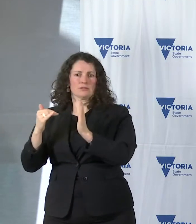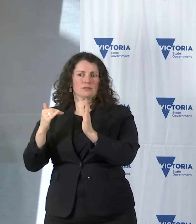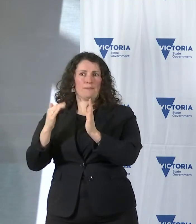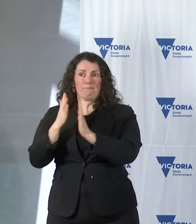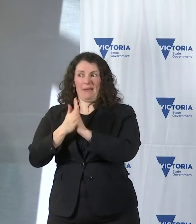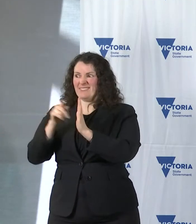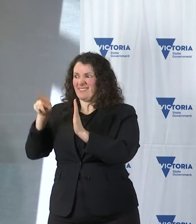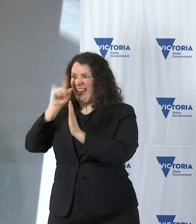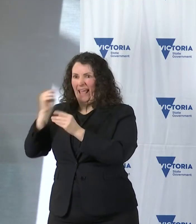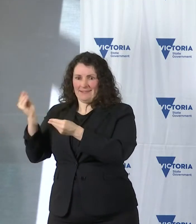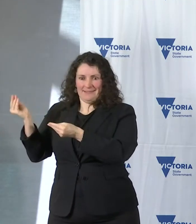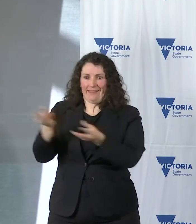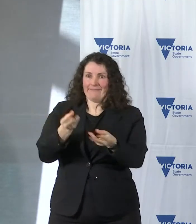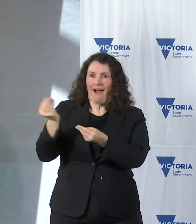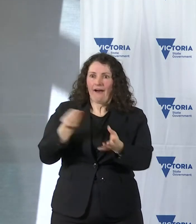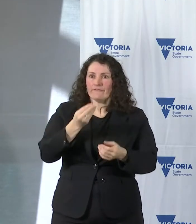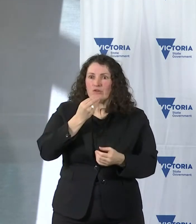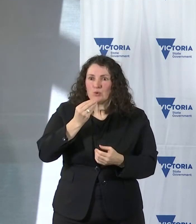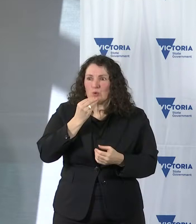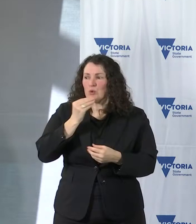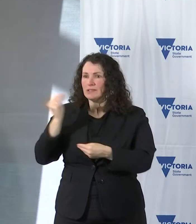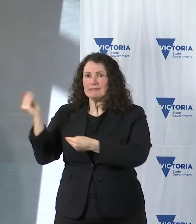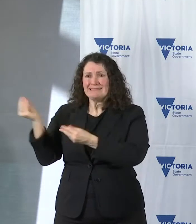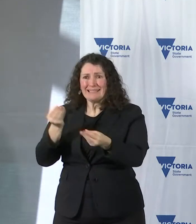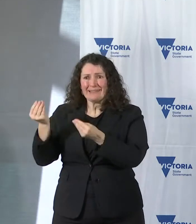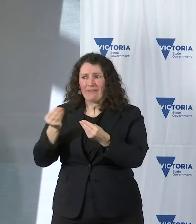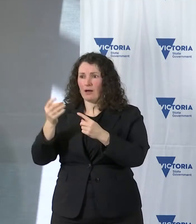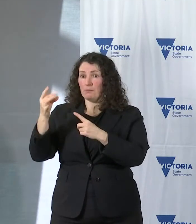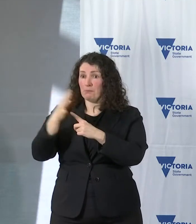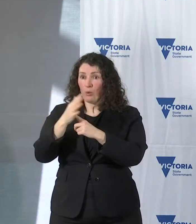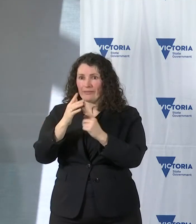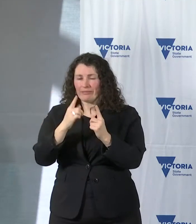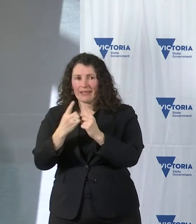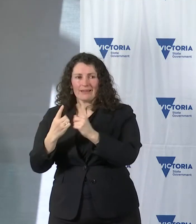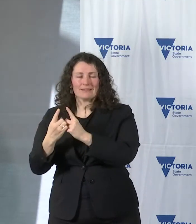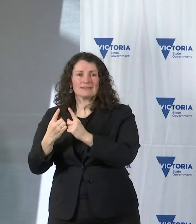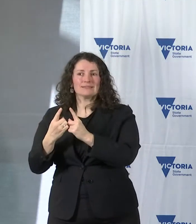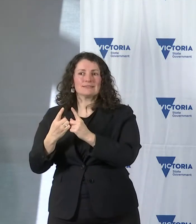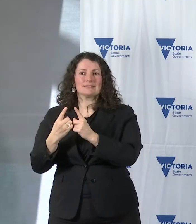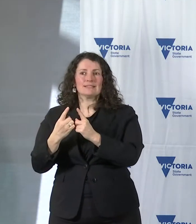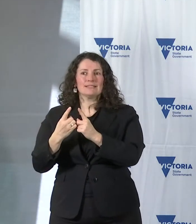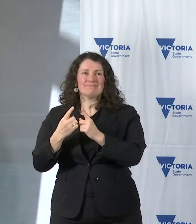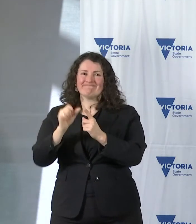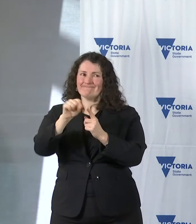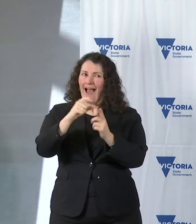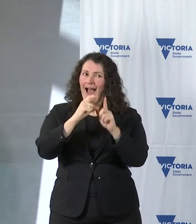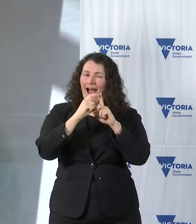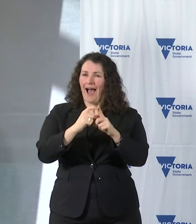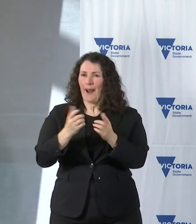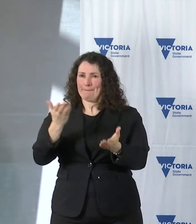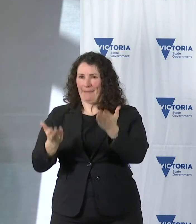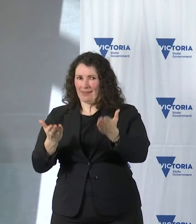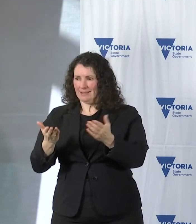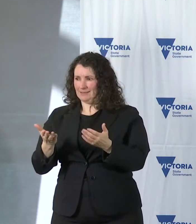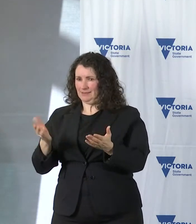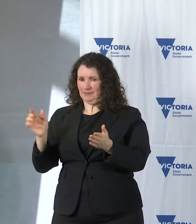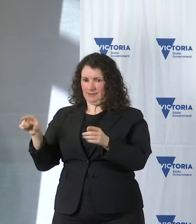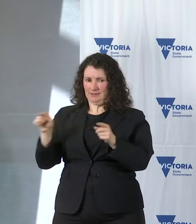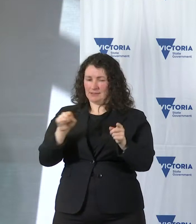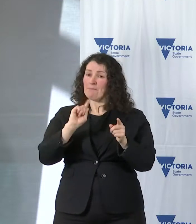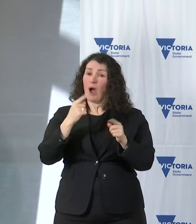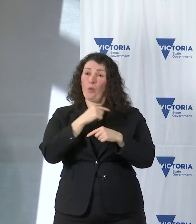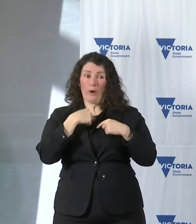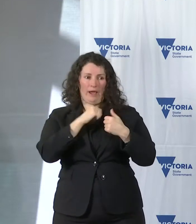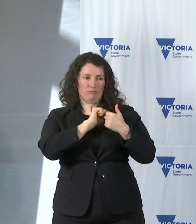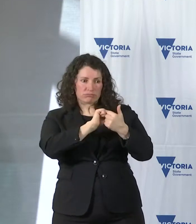in the safest possible way. And all of those sectors have been excellent partners in that shared challenge to